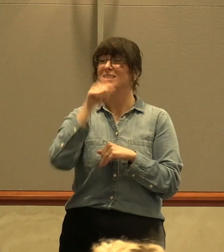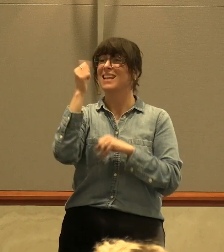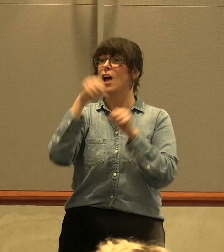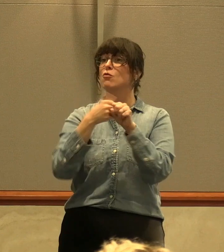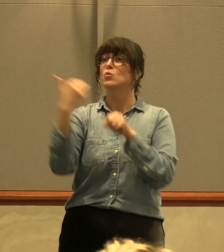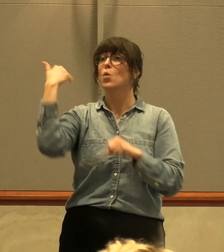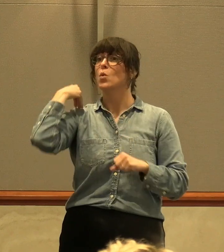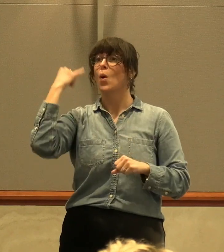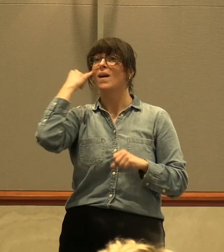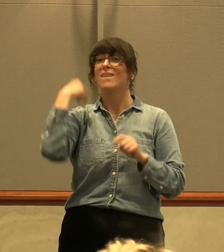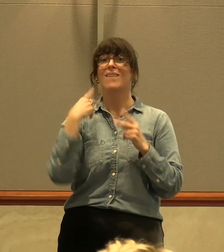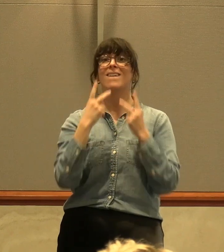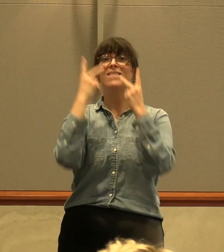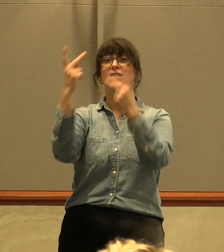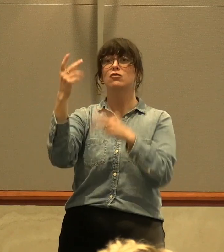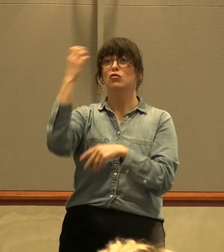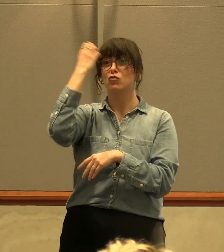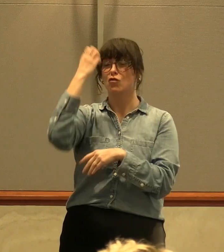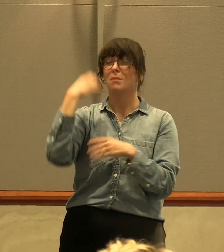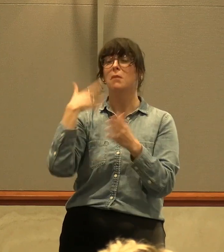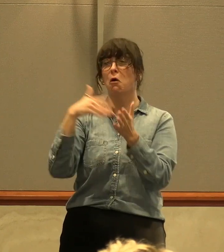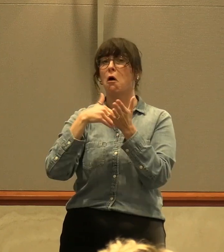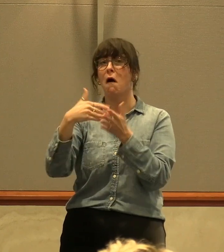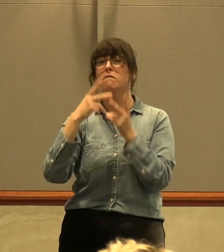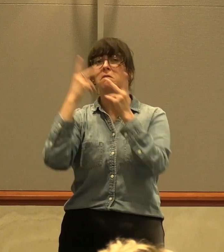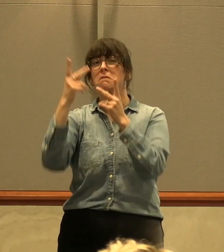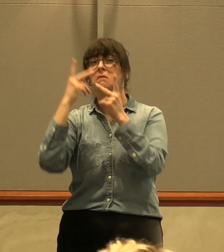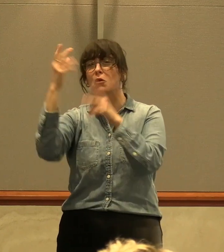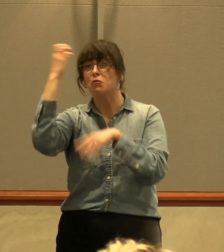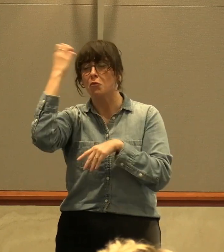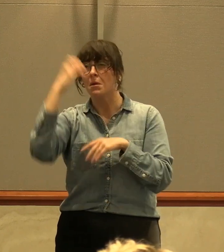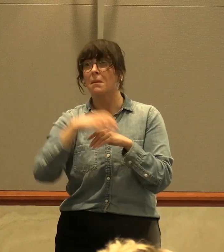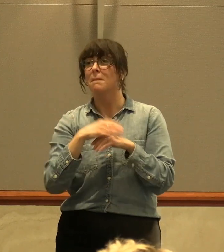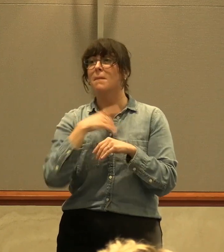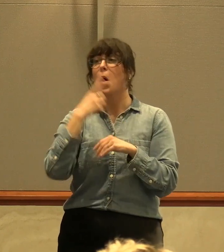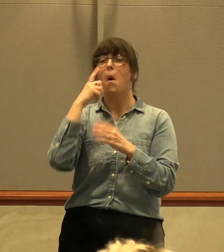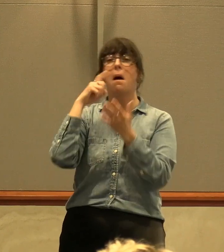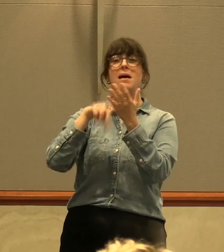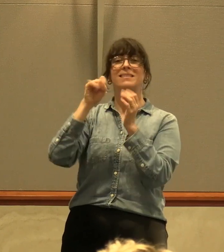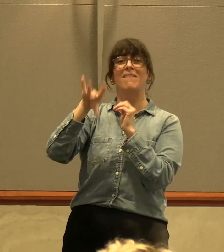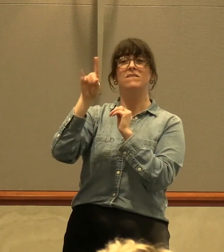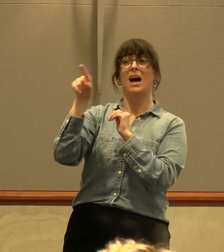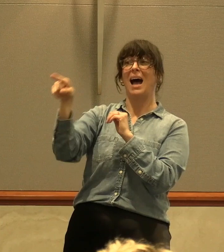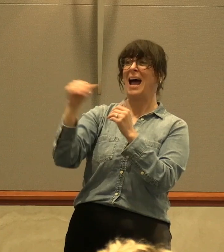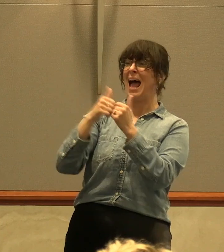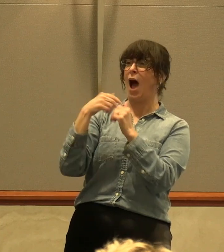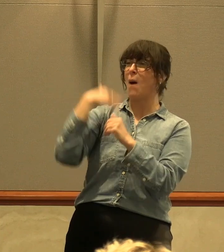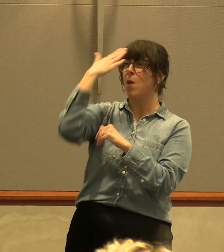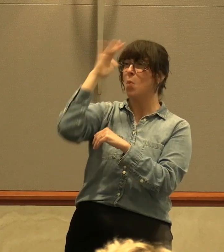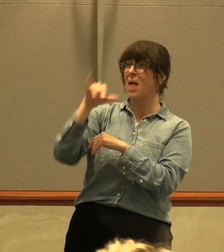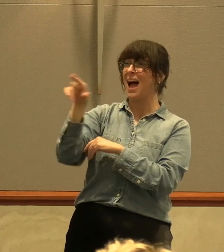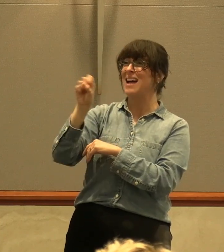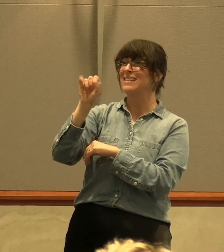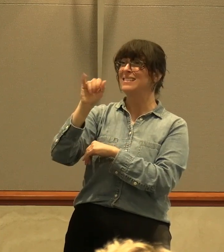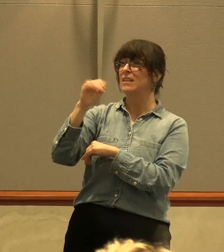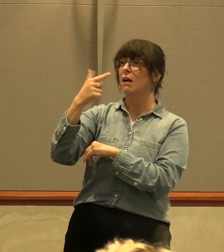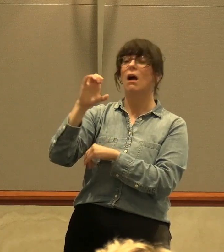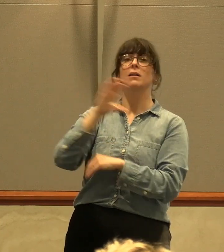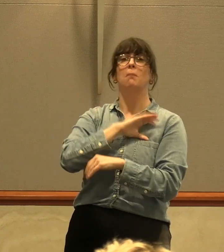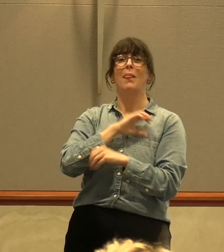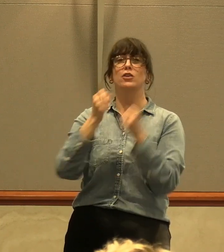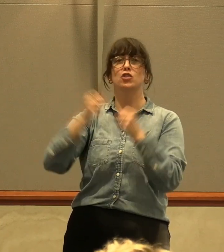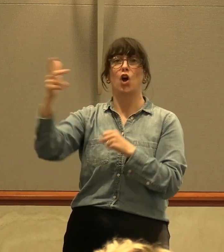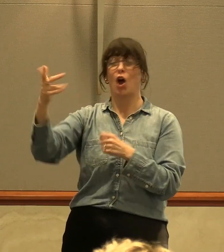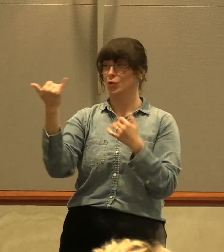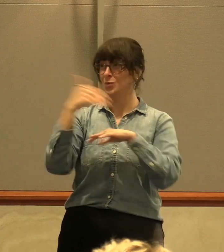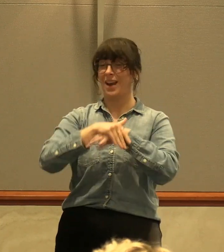if I visited Europe, as I did frequently, I could always find the synagogue by where the police car was. Well, tonight I saw